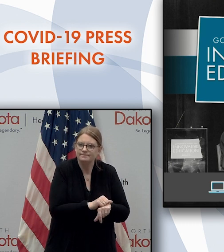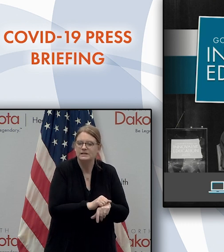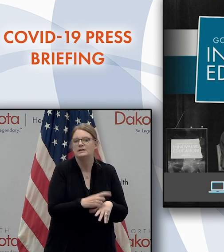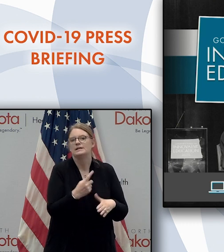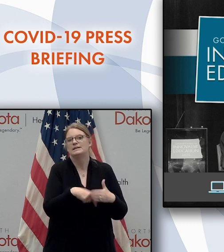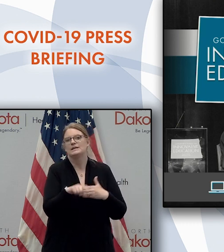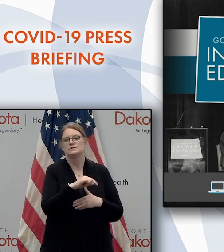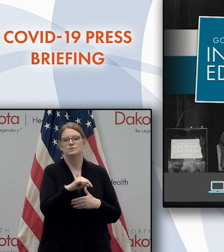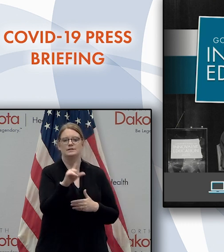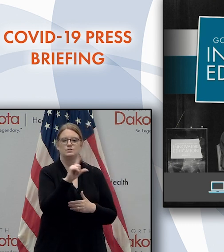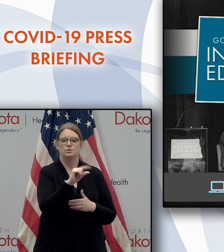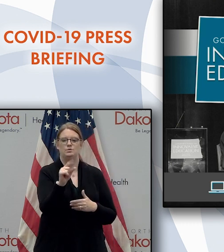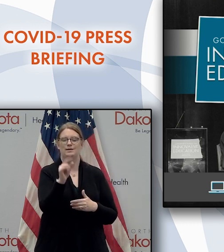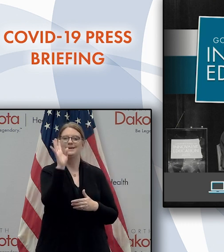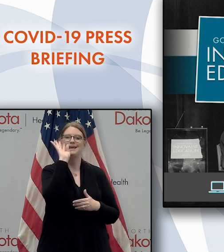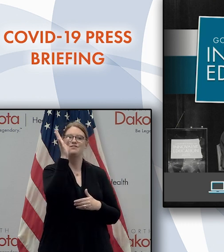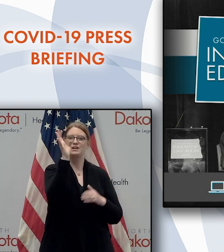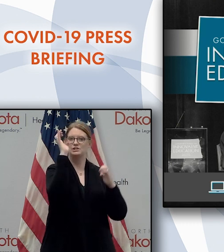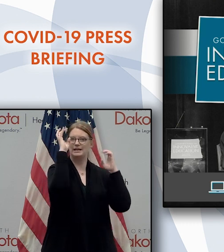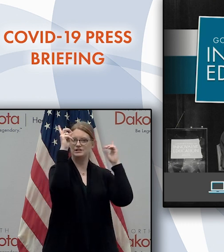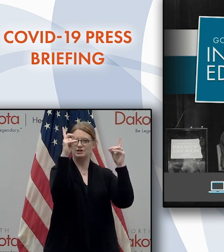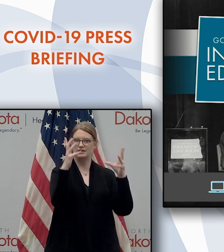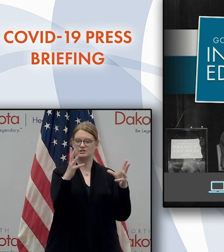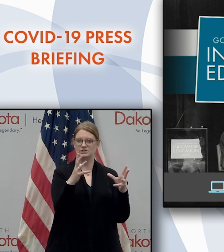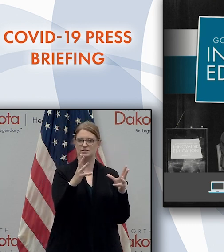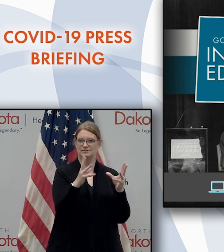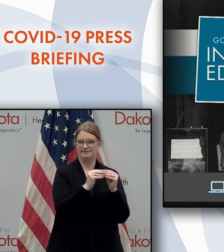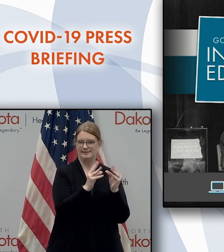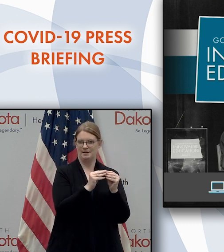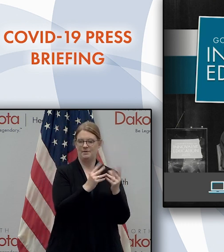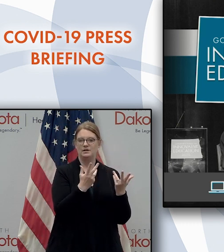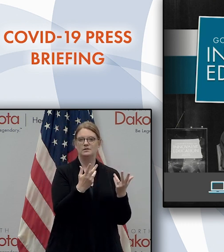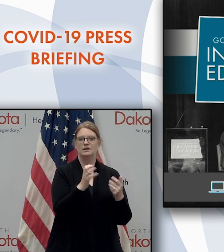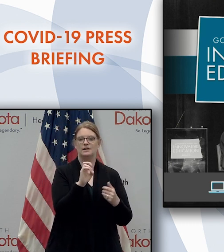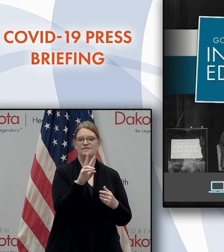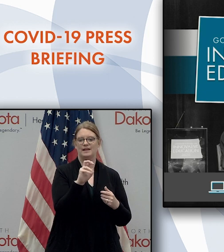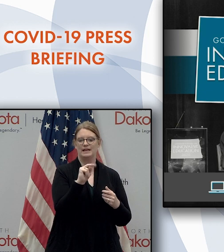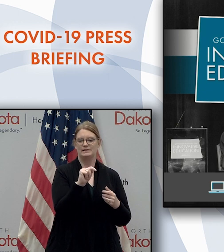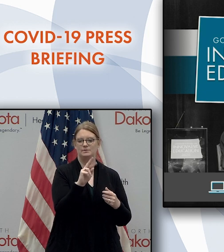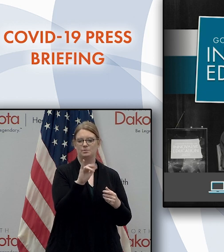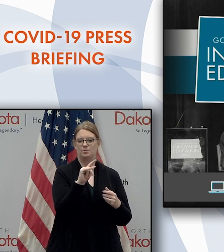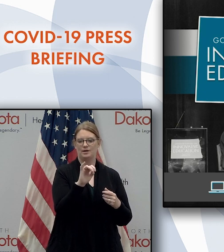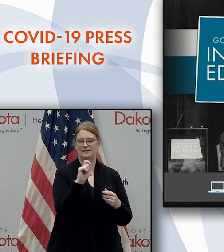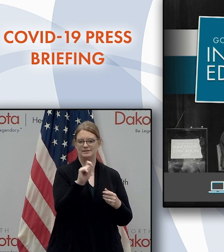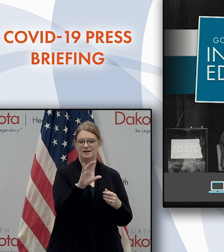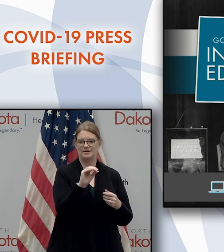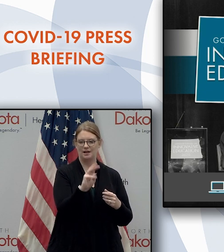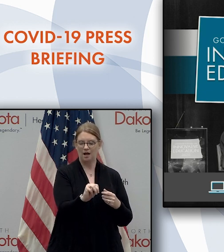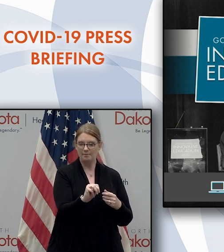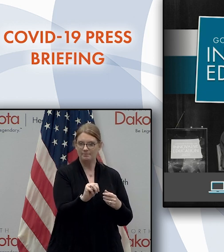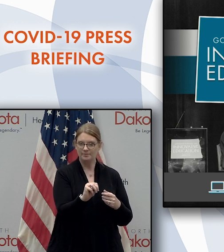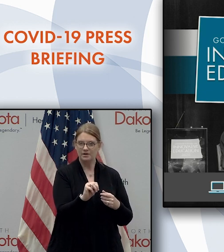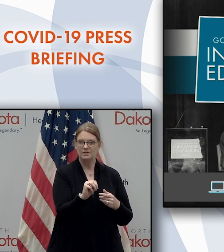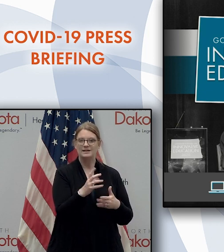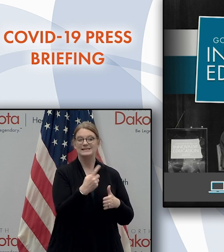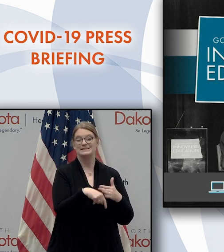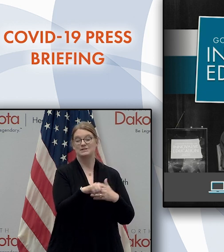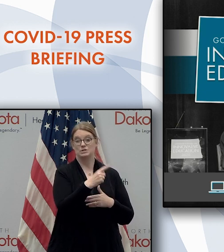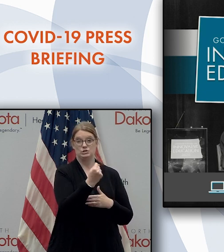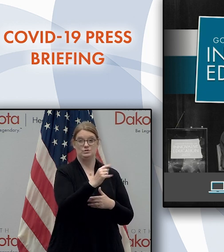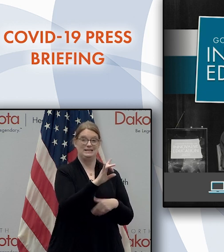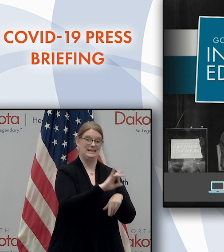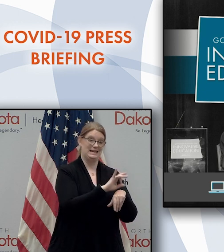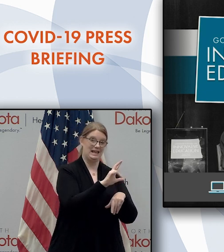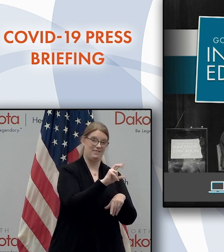next week the 2020 Innovative Education Summit.eventbrite.com. And because of that summit is next Tuesday, 8:30